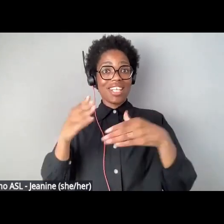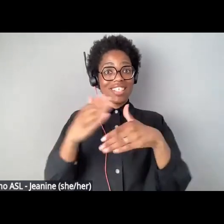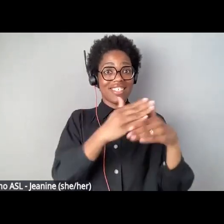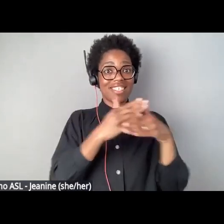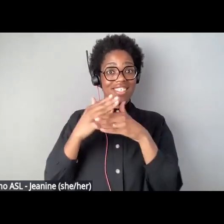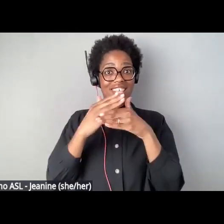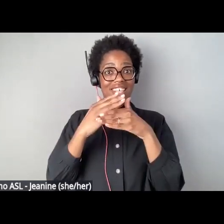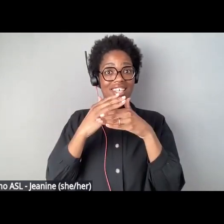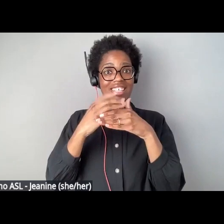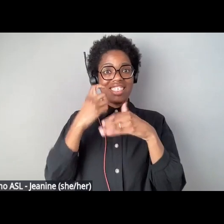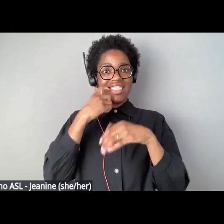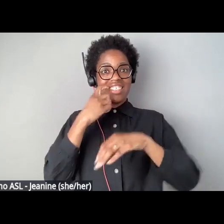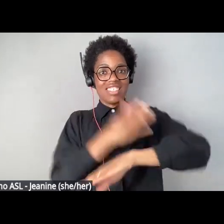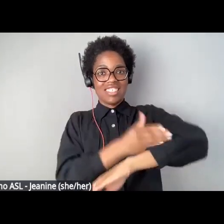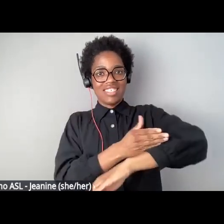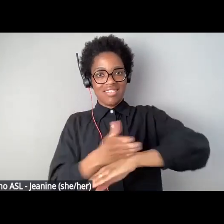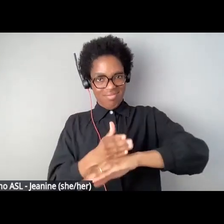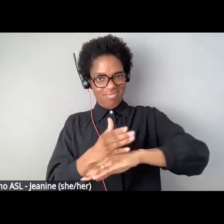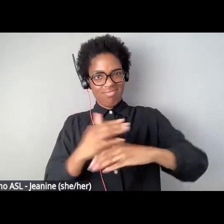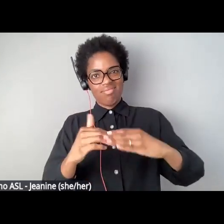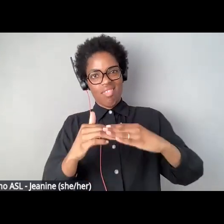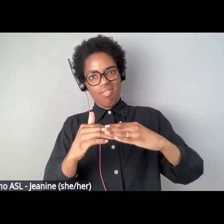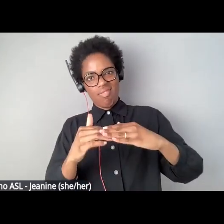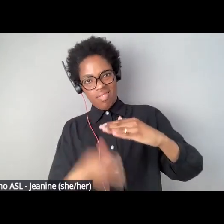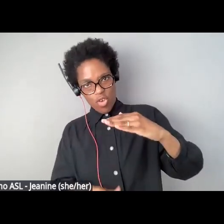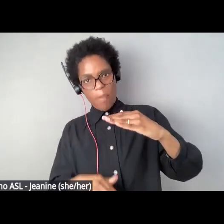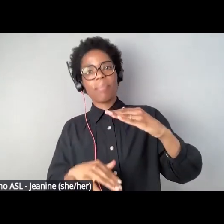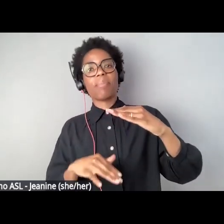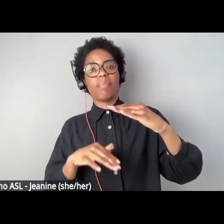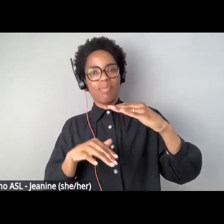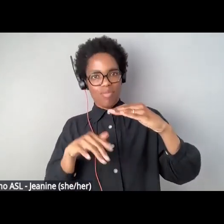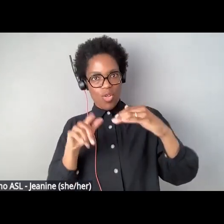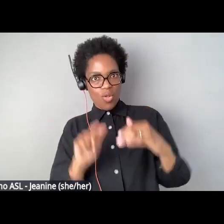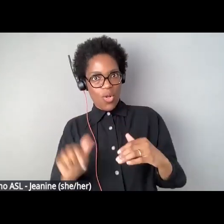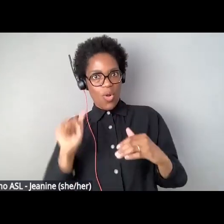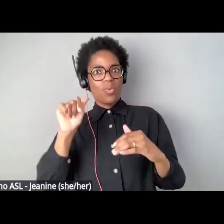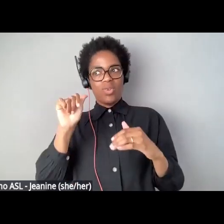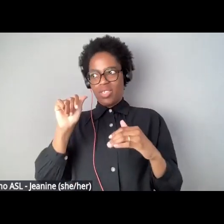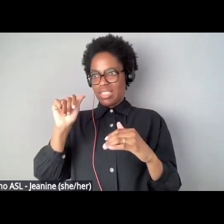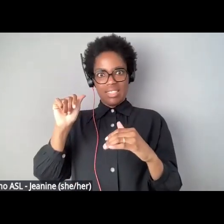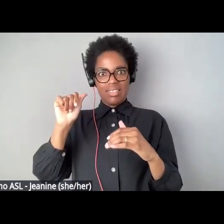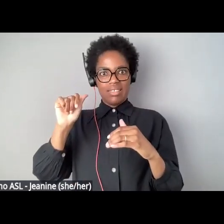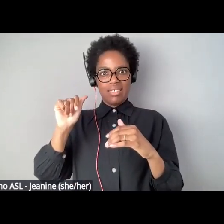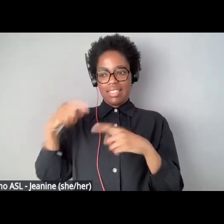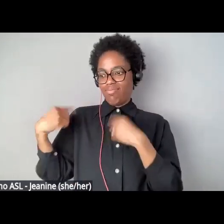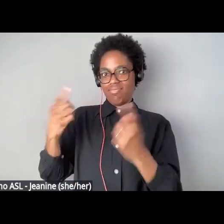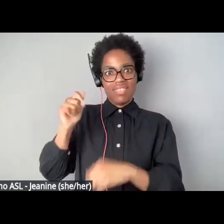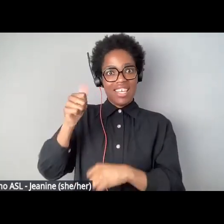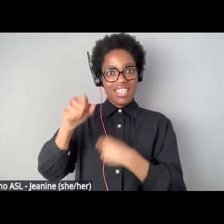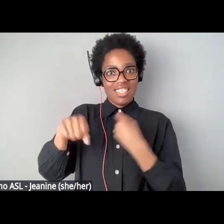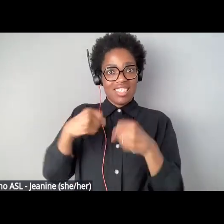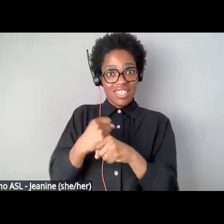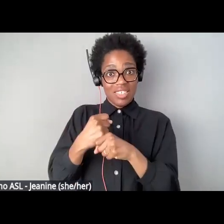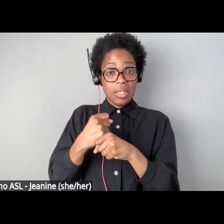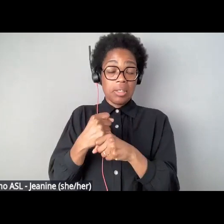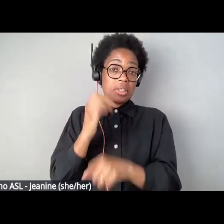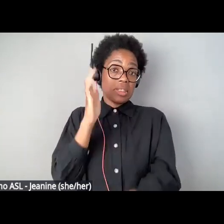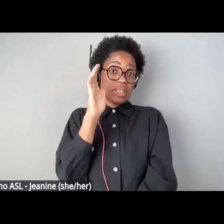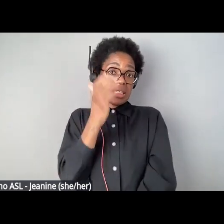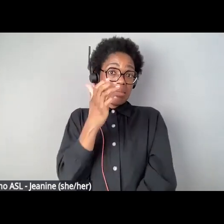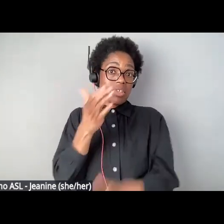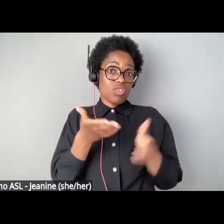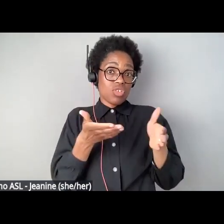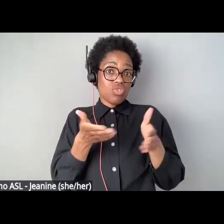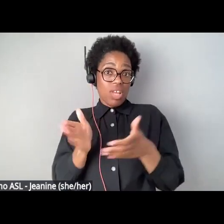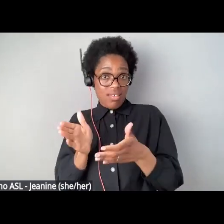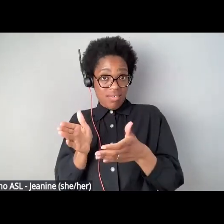10 years. This is part of a trend since last October, so it looks like part of a larger shift happening in how we're all using